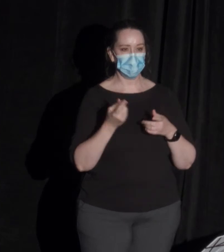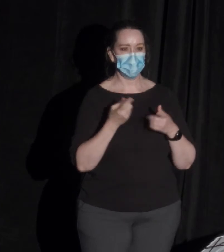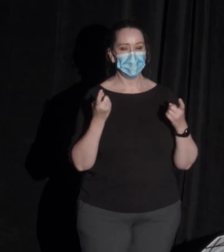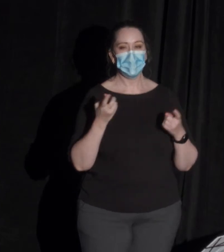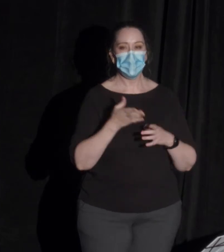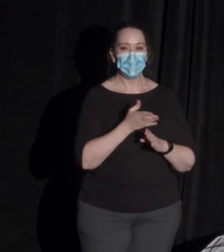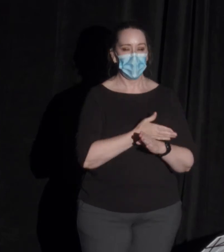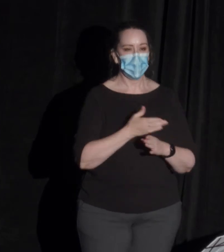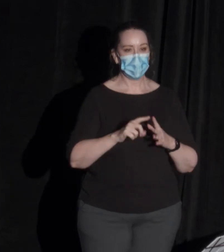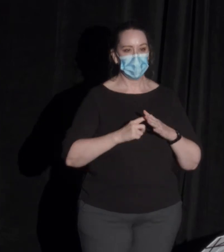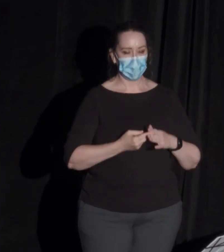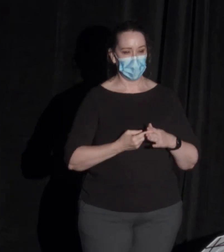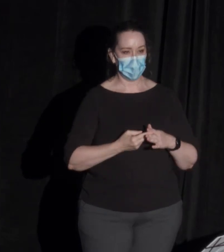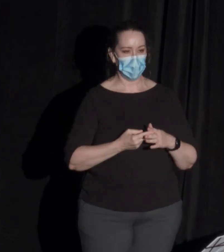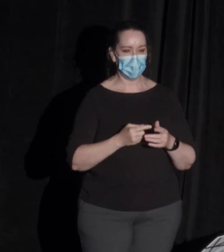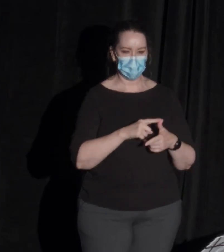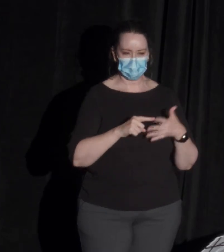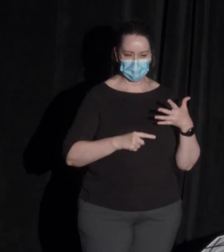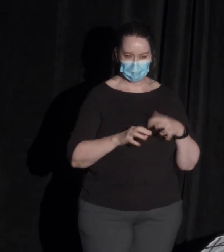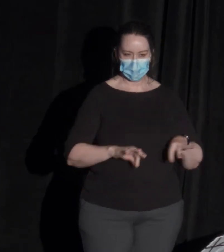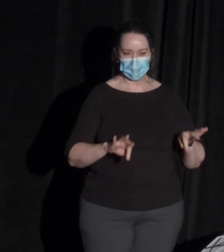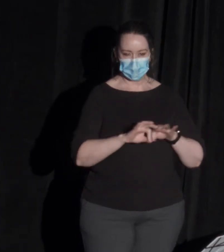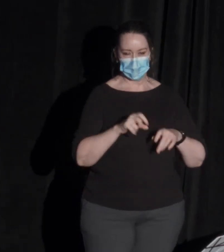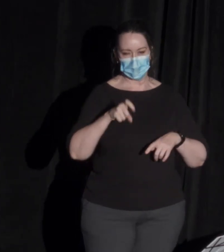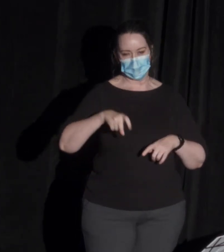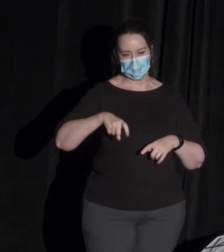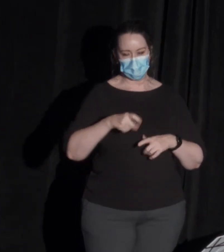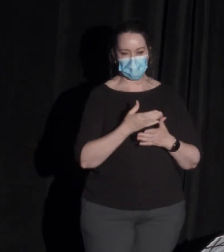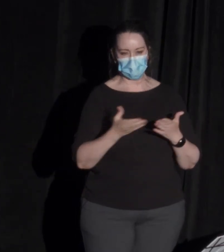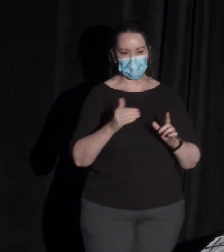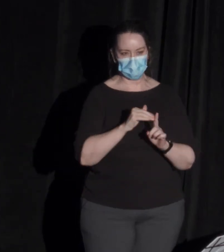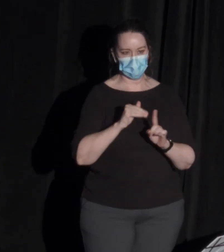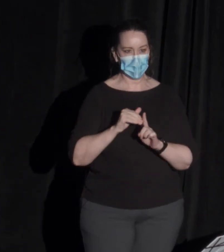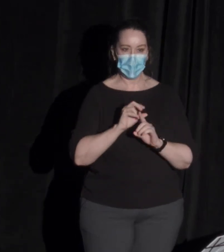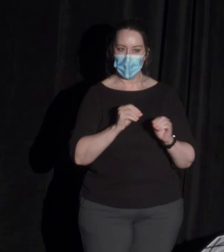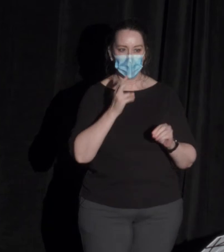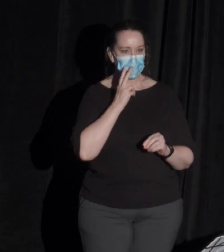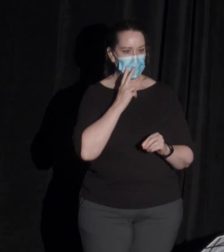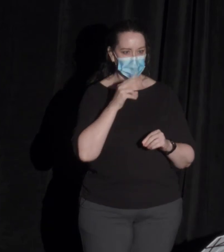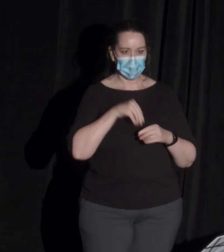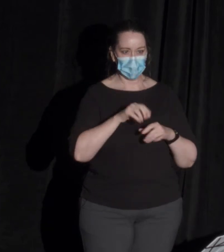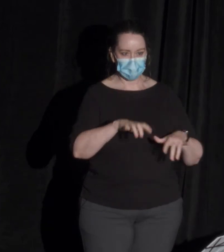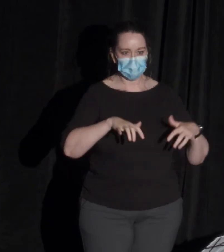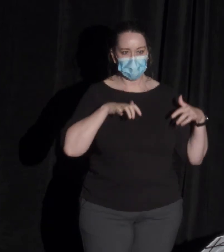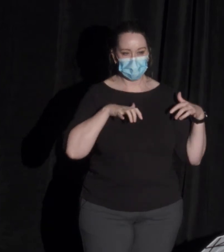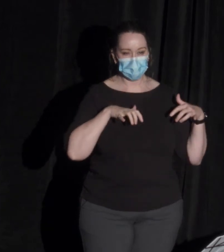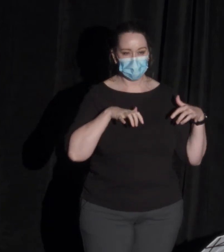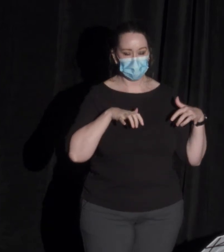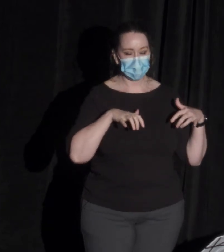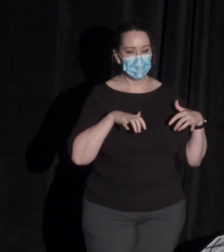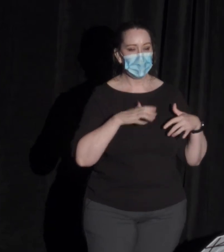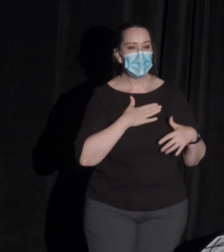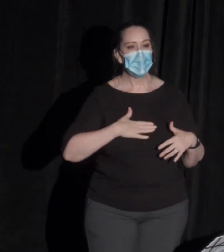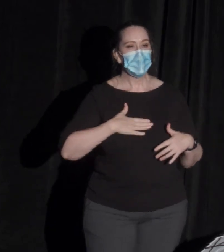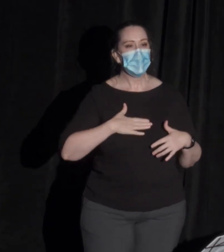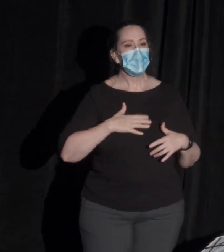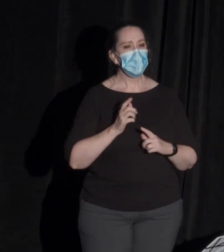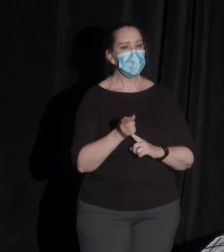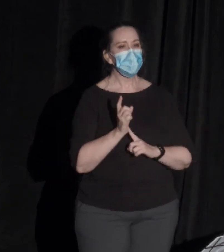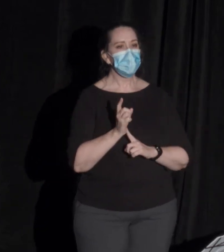a few boring but necessary reminders. No smoking is allowed in the auditorium. Please take a moment to ensure that your